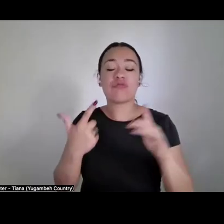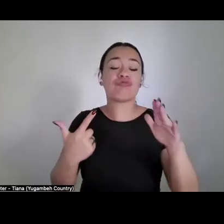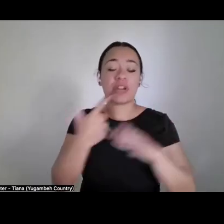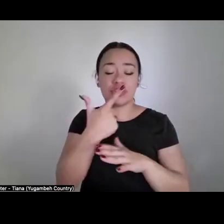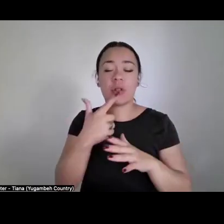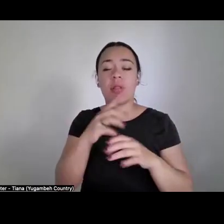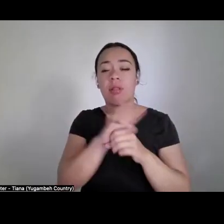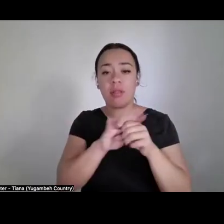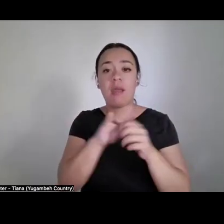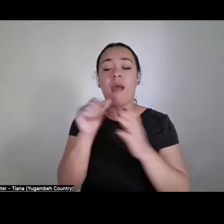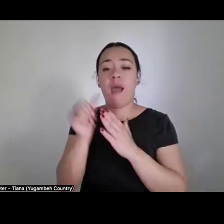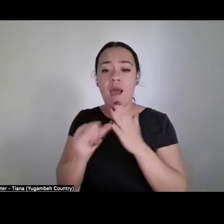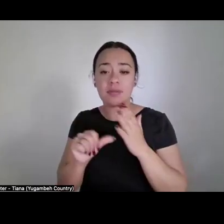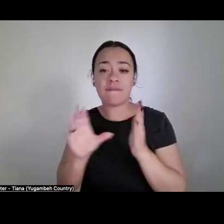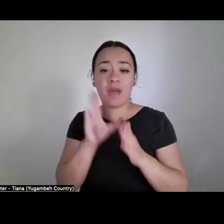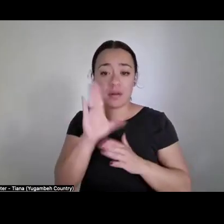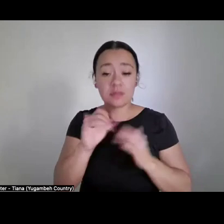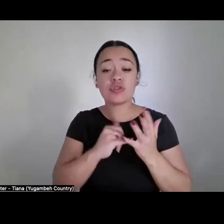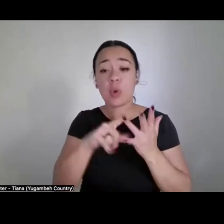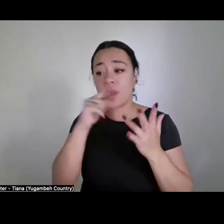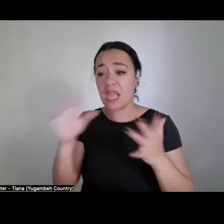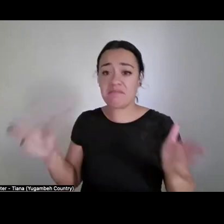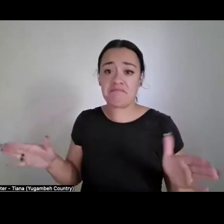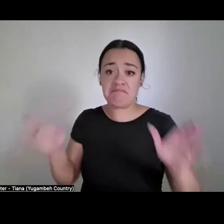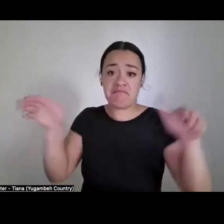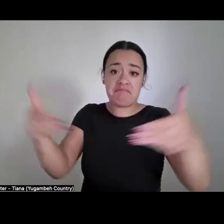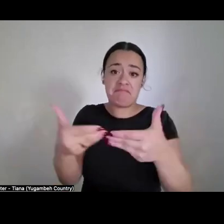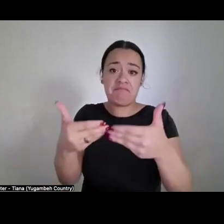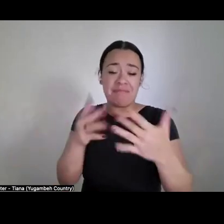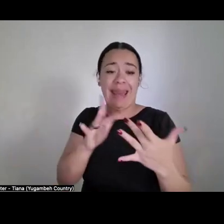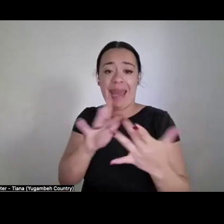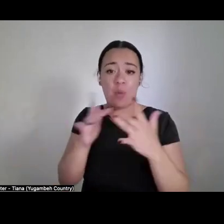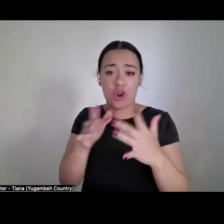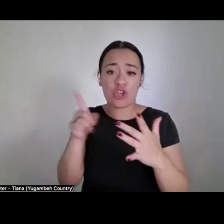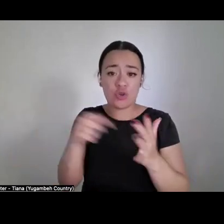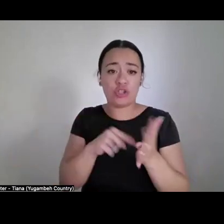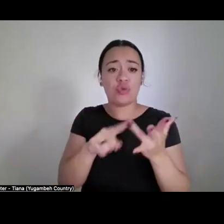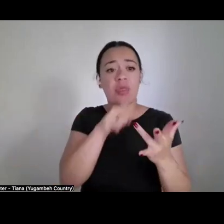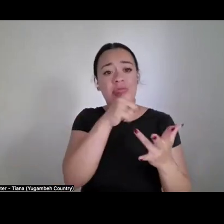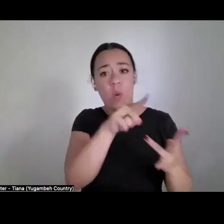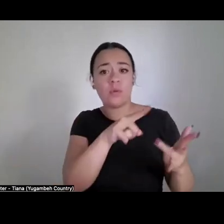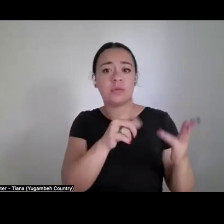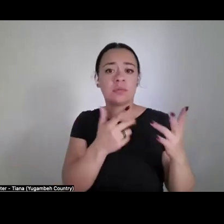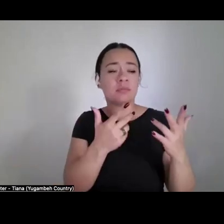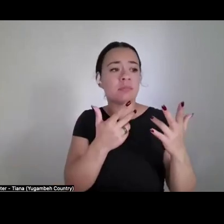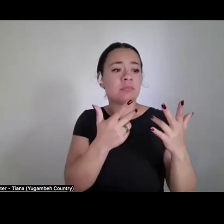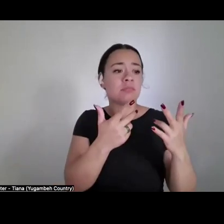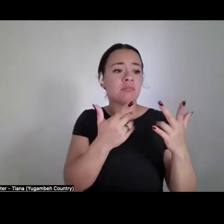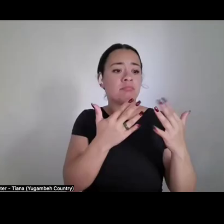you with those organisations who would have networks in their specific states and territories.